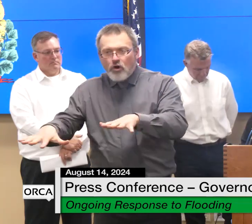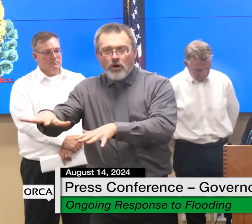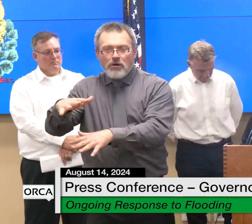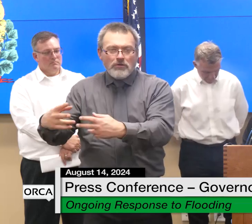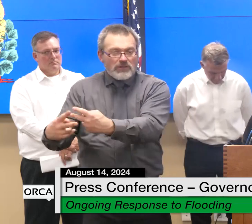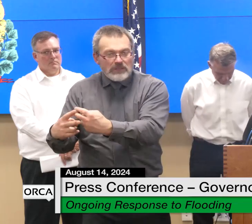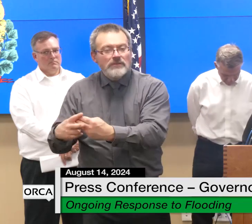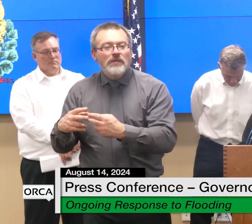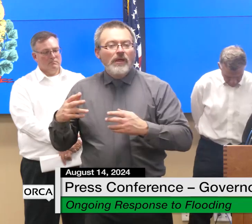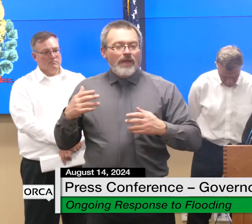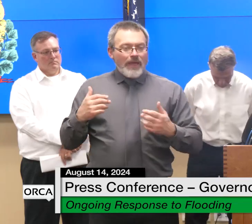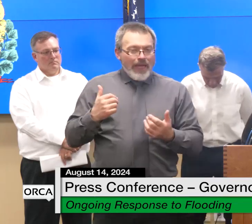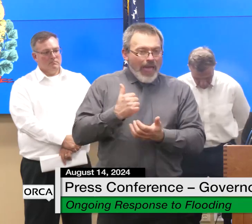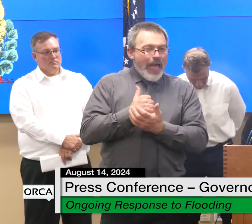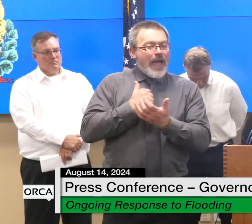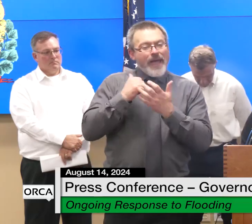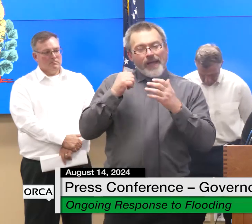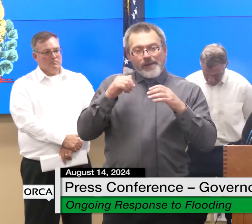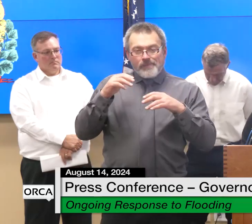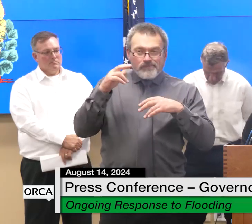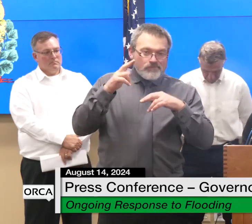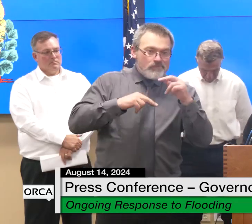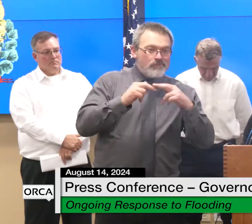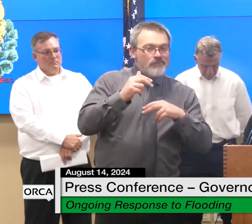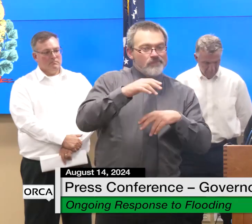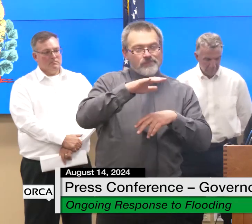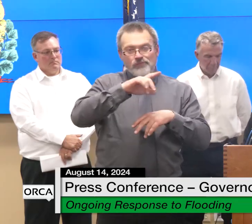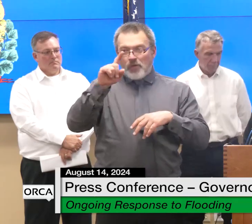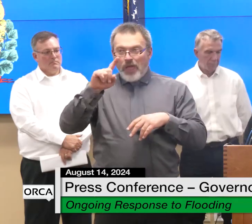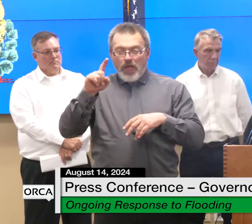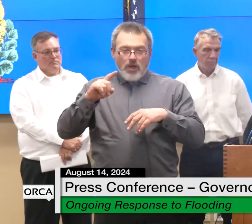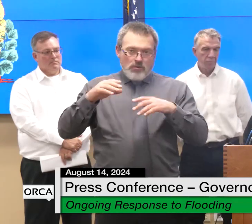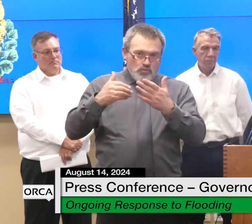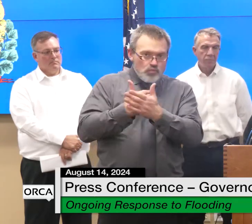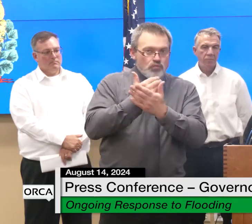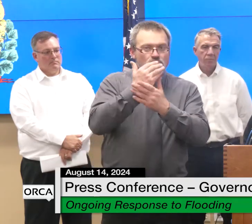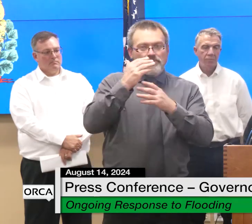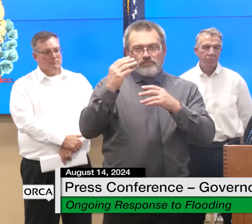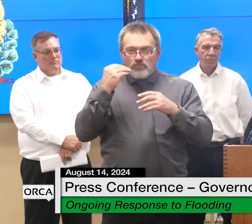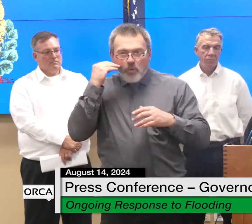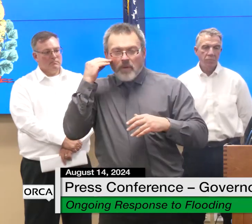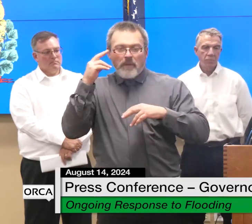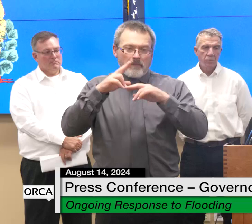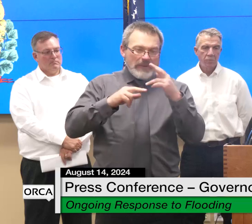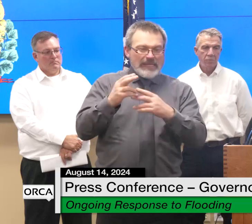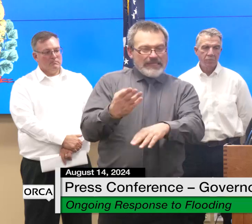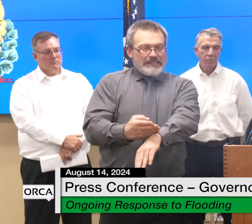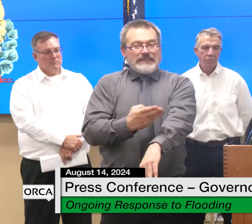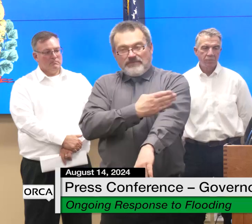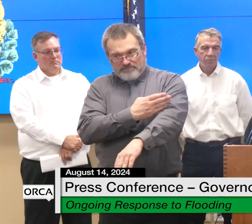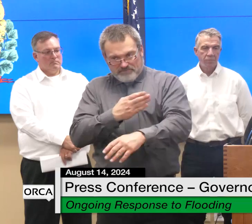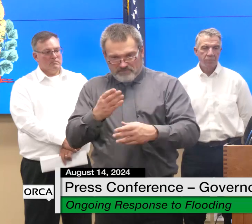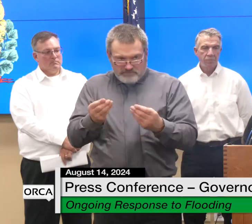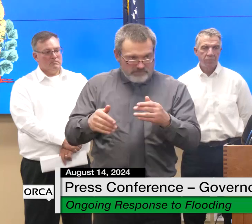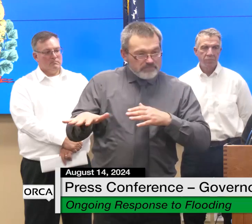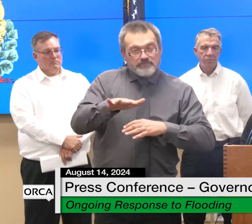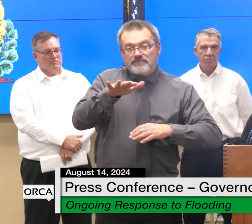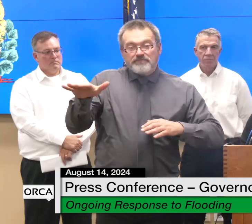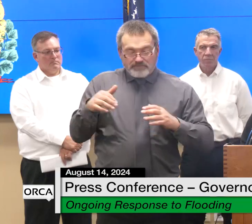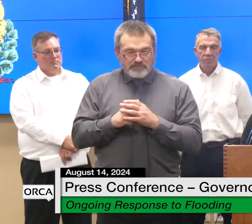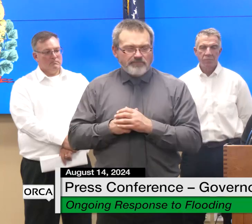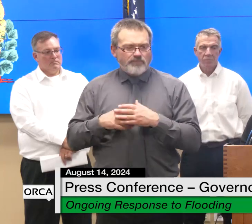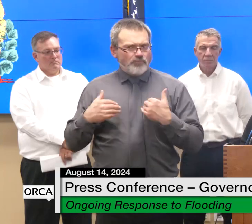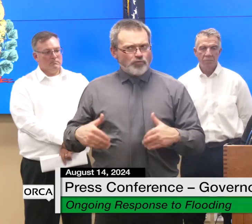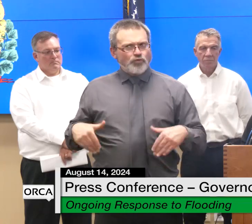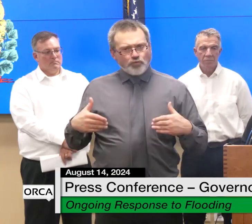bulk purchase of construction materials for home, repairing homes and other properties. And the effectiveness of the